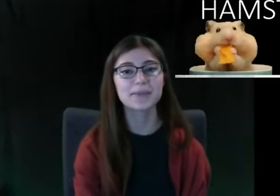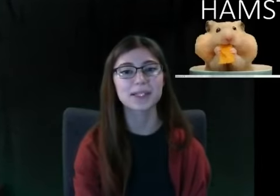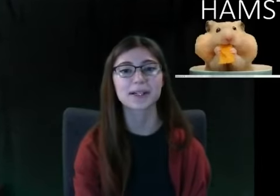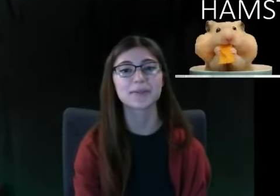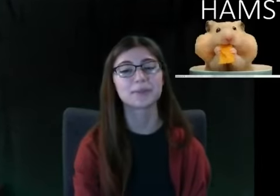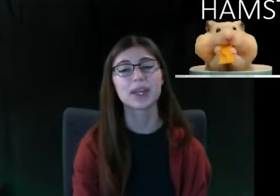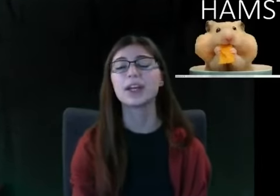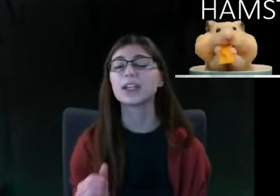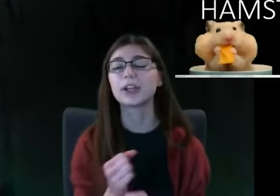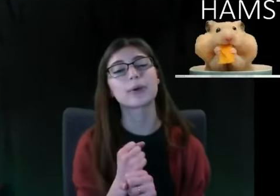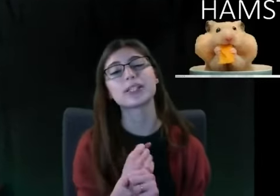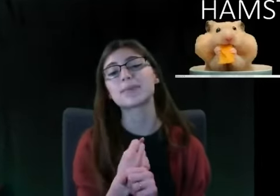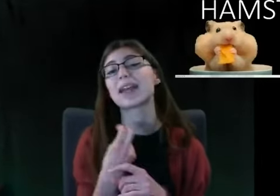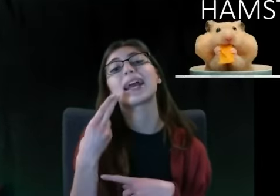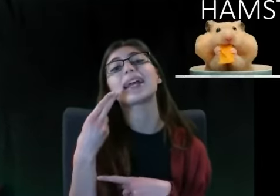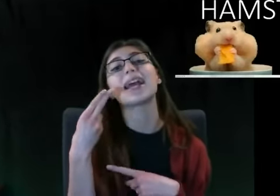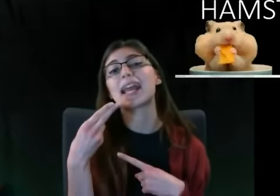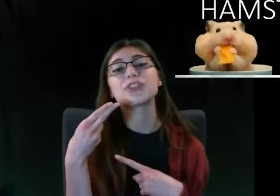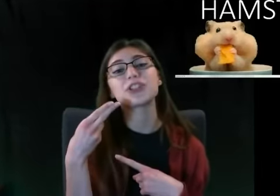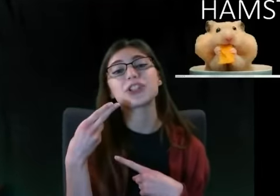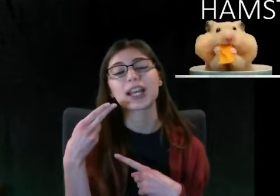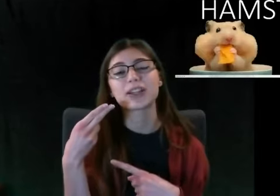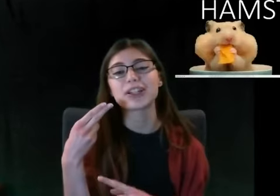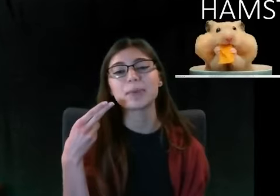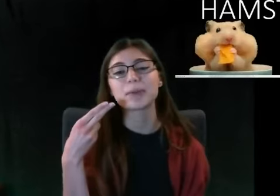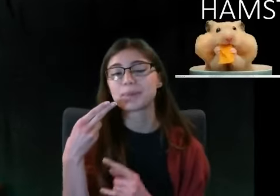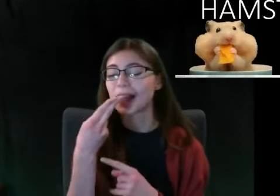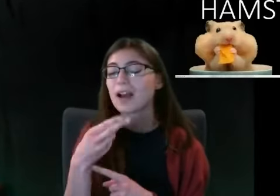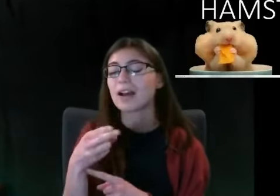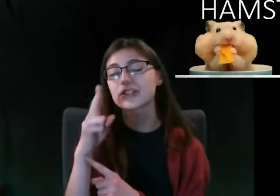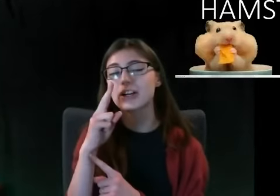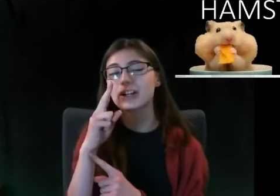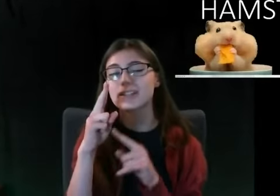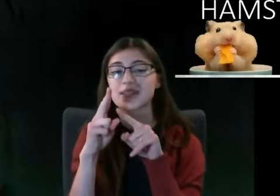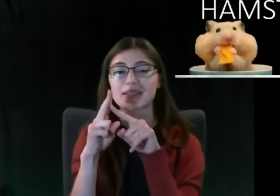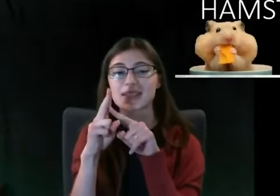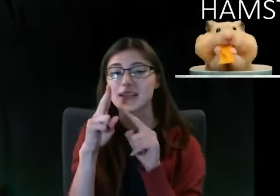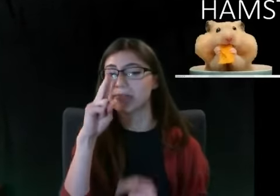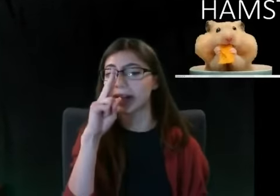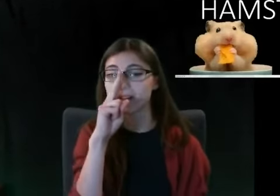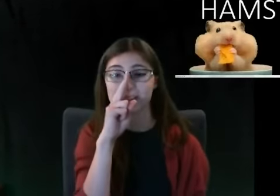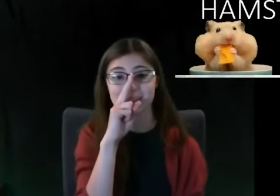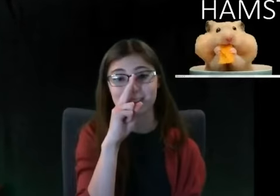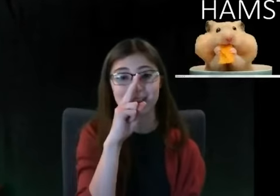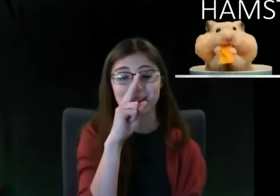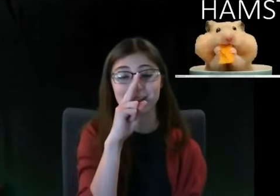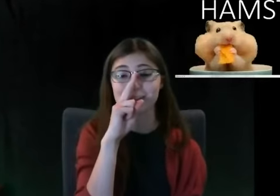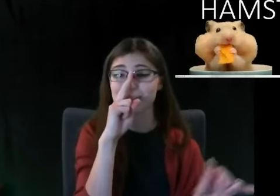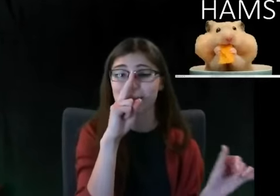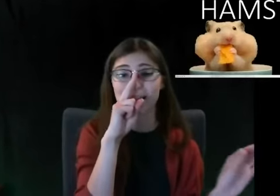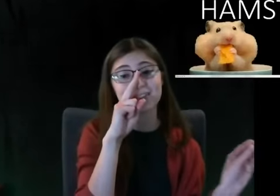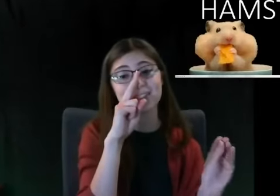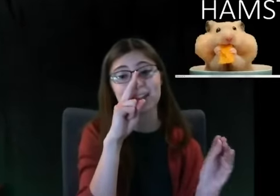Hamster. You are going to make an H hand shape. Turn it so the side of your fingers on the side of your nose and do the same